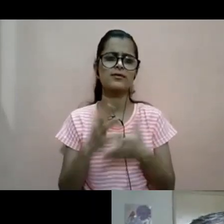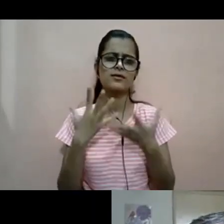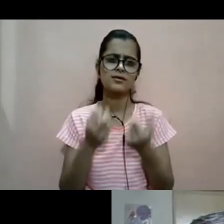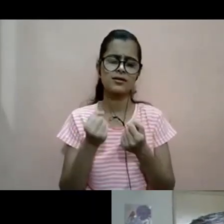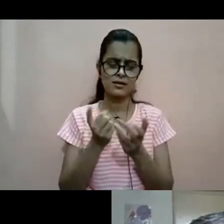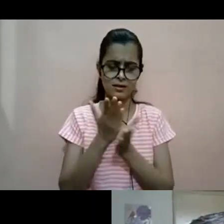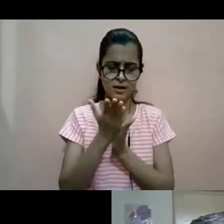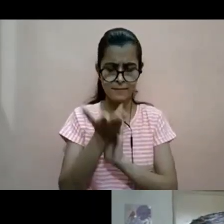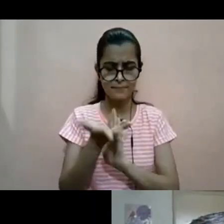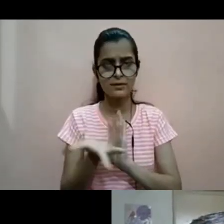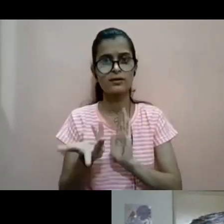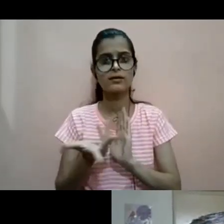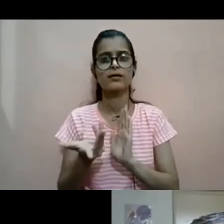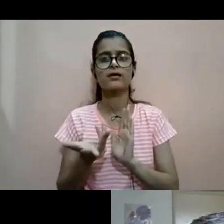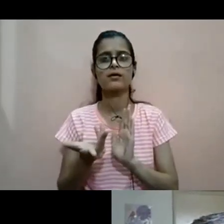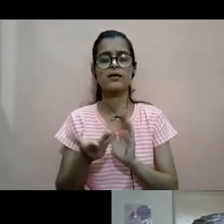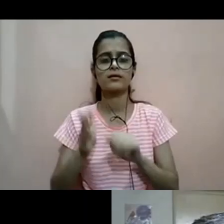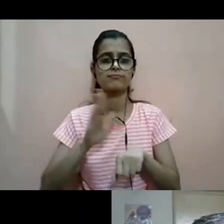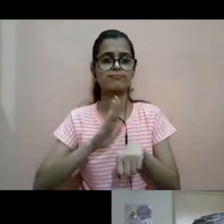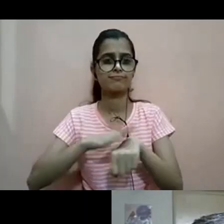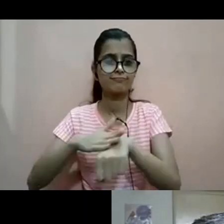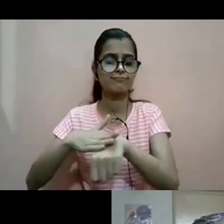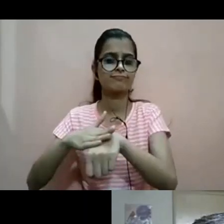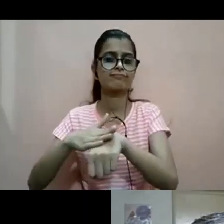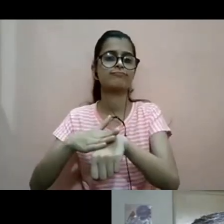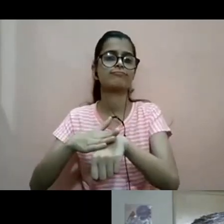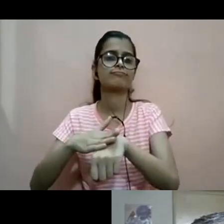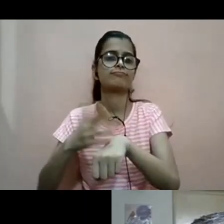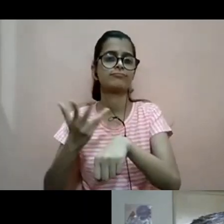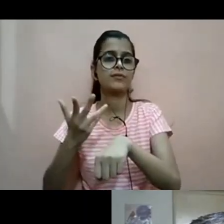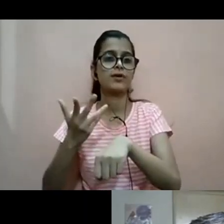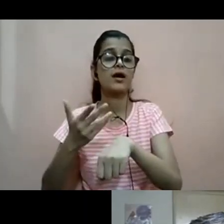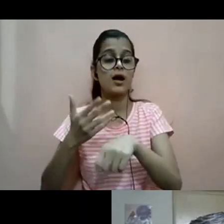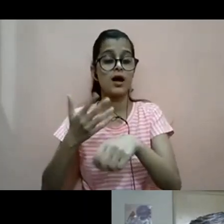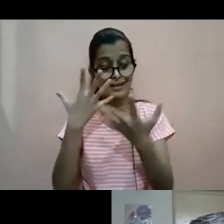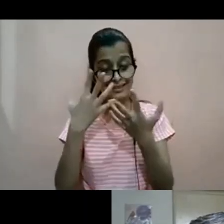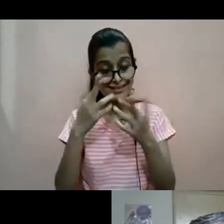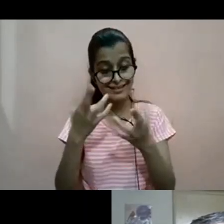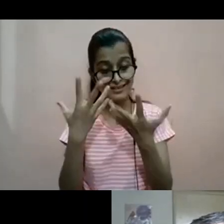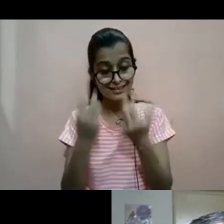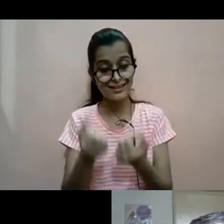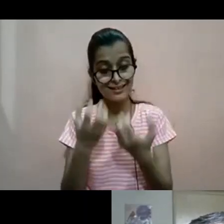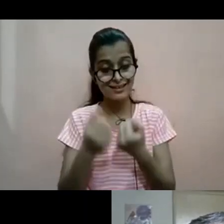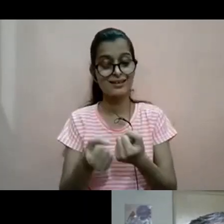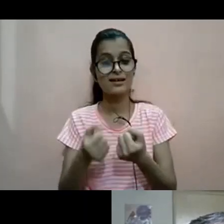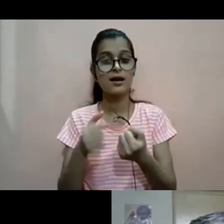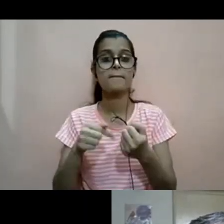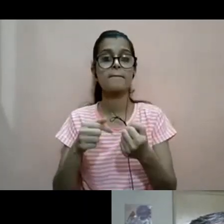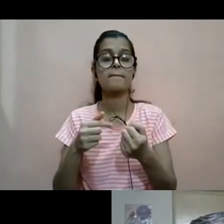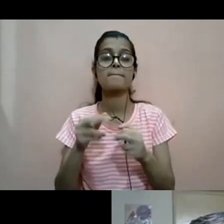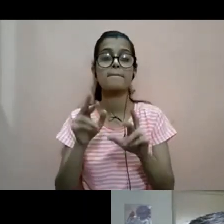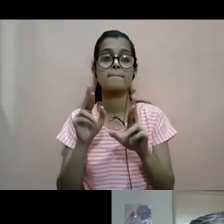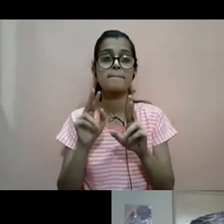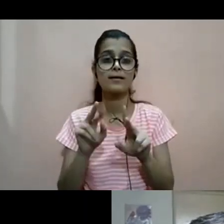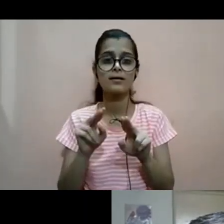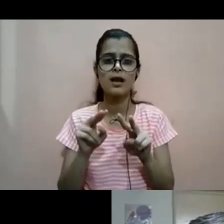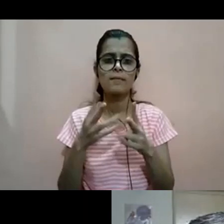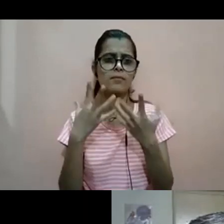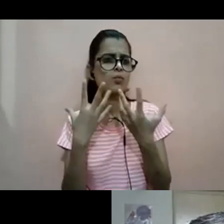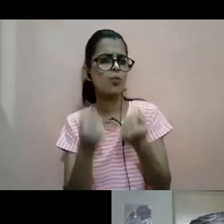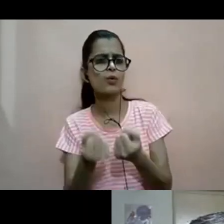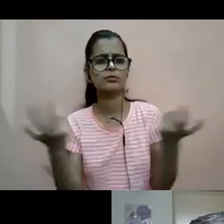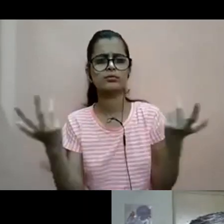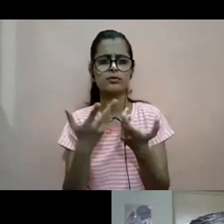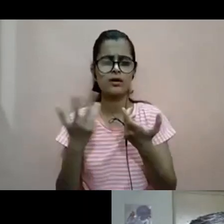one experiences and what one desires are always subject to different social discourses.